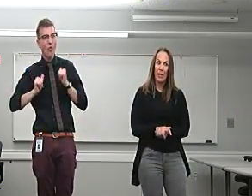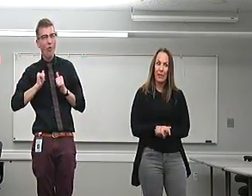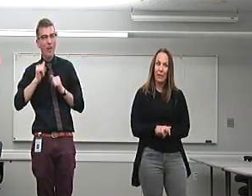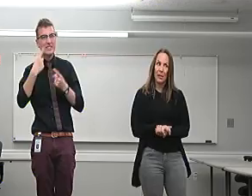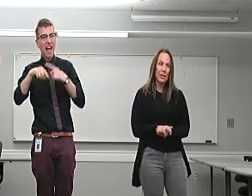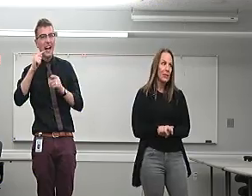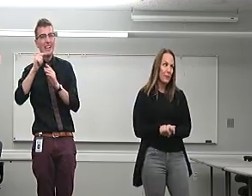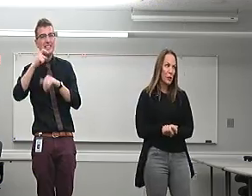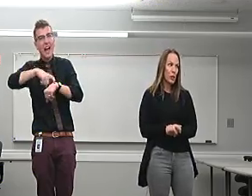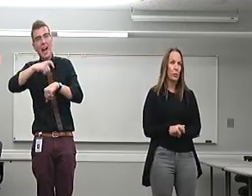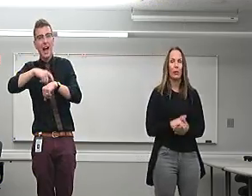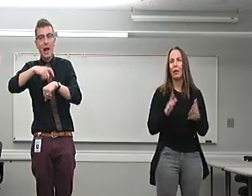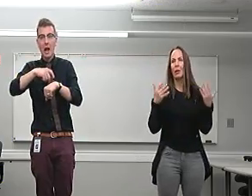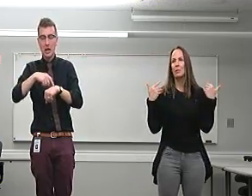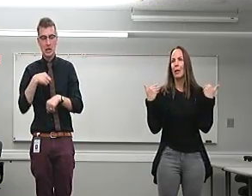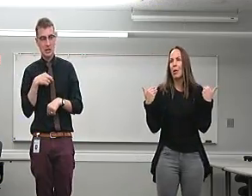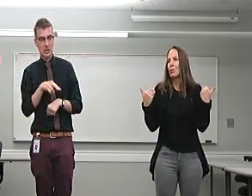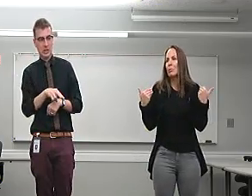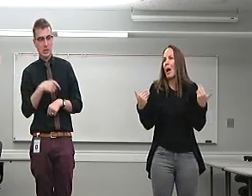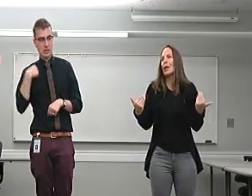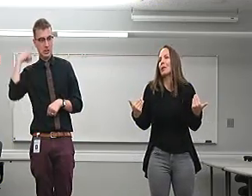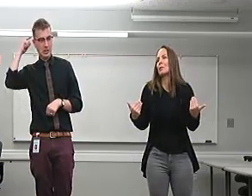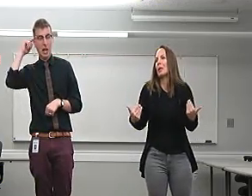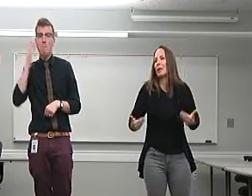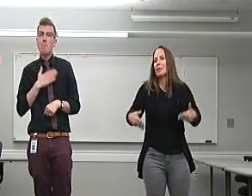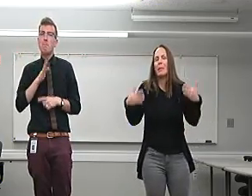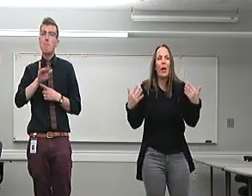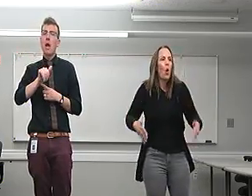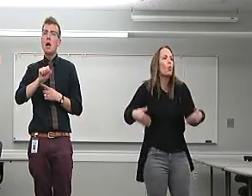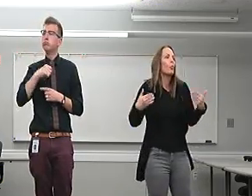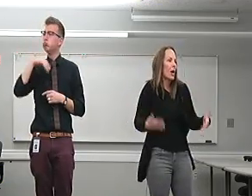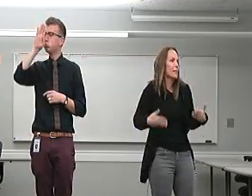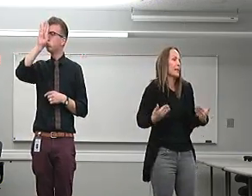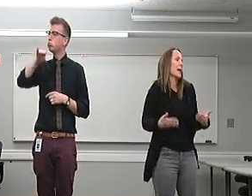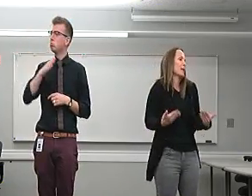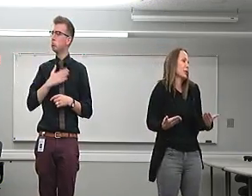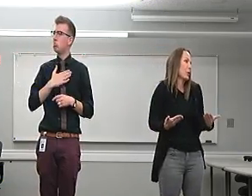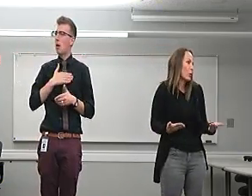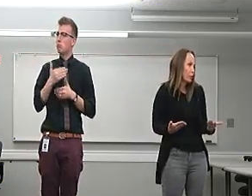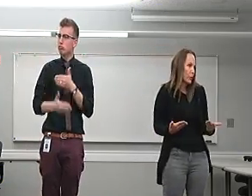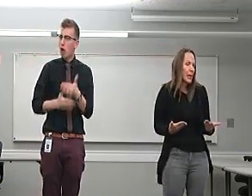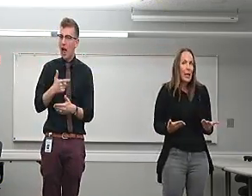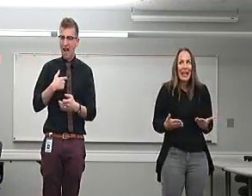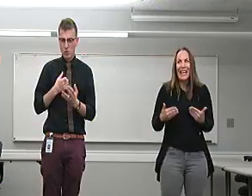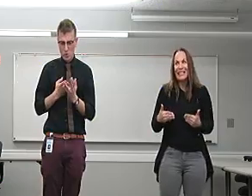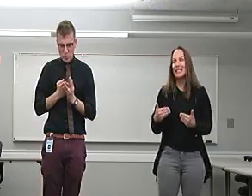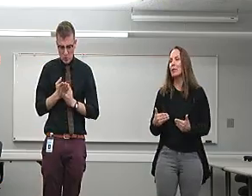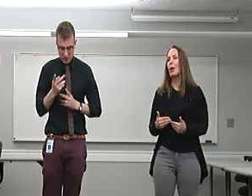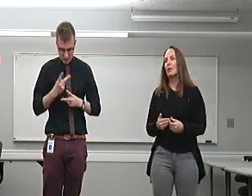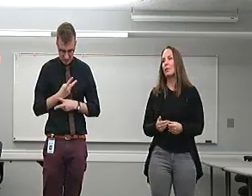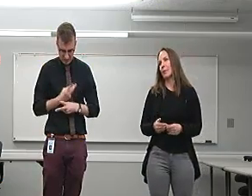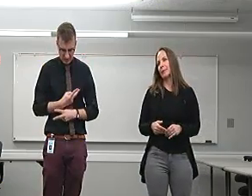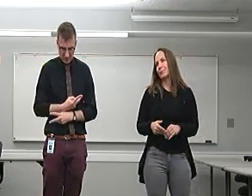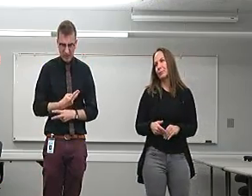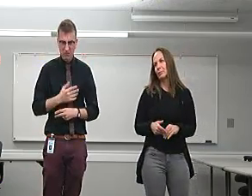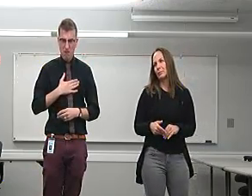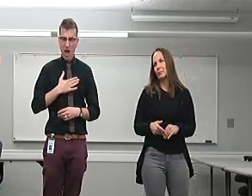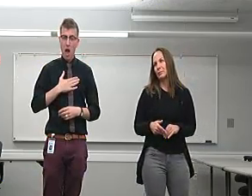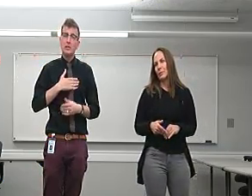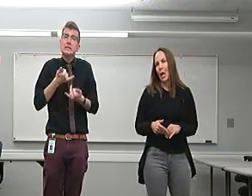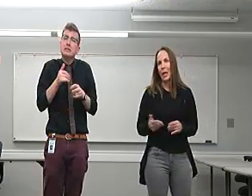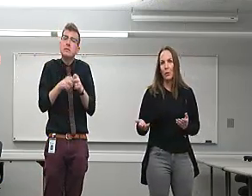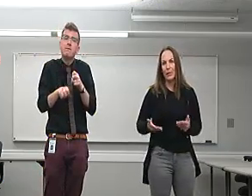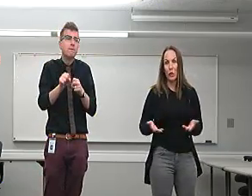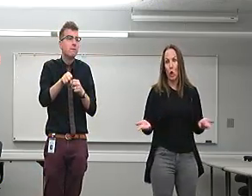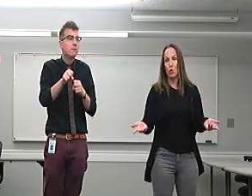fix you. And it's my own bias. Like, that's my own process I had to go through. It's still hard for me. I don't say don't